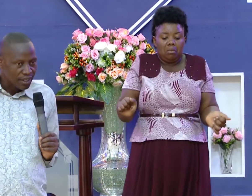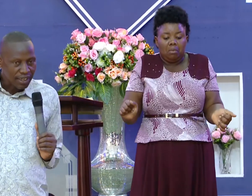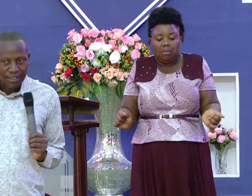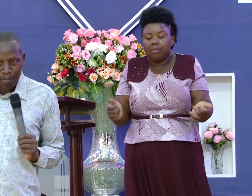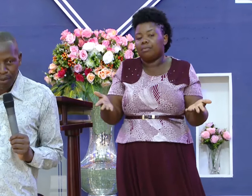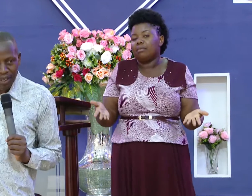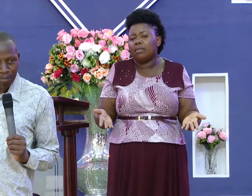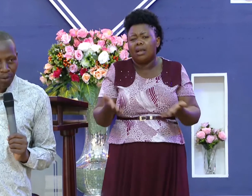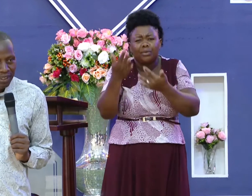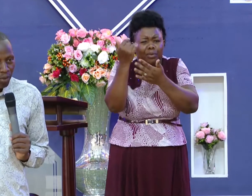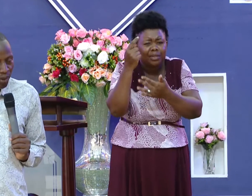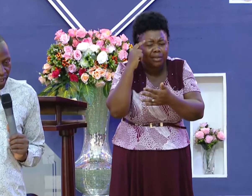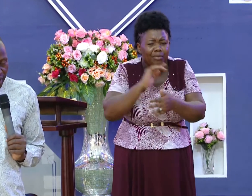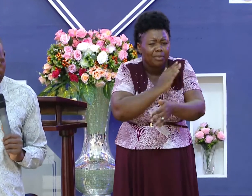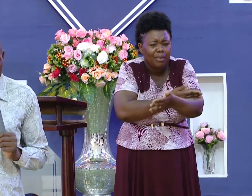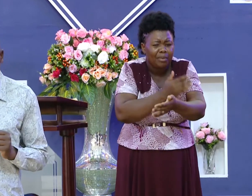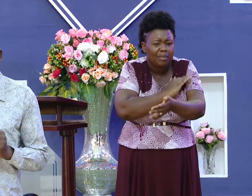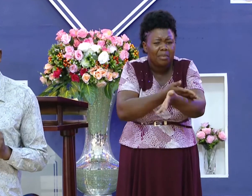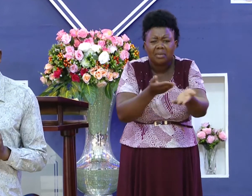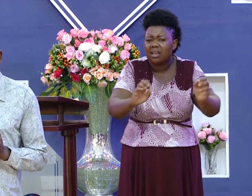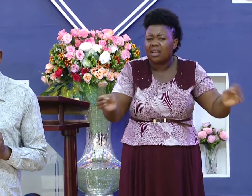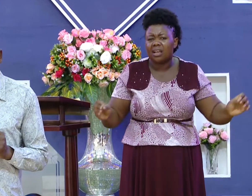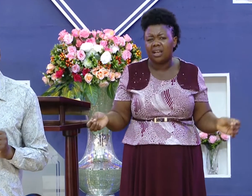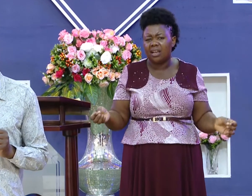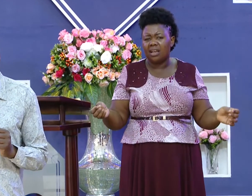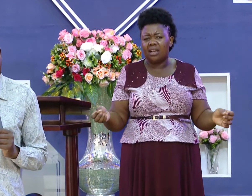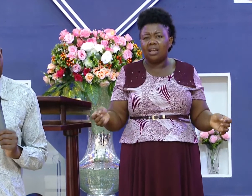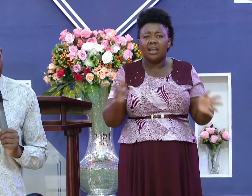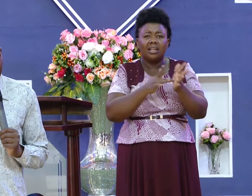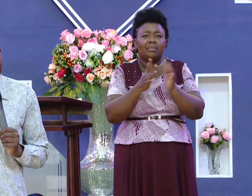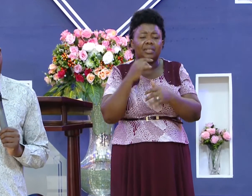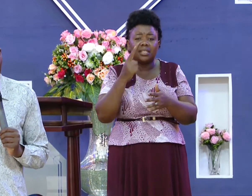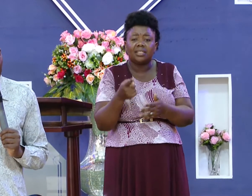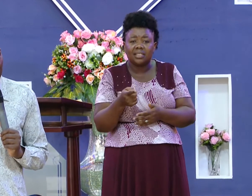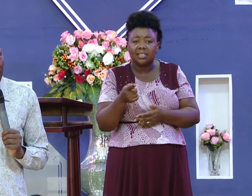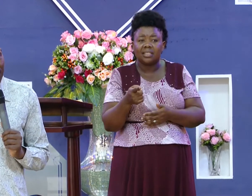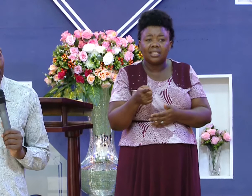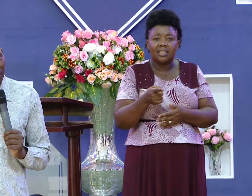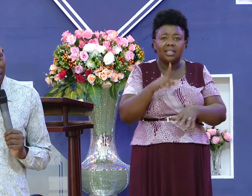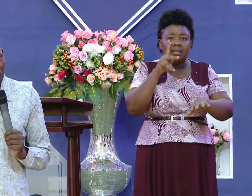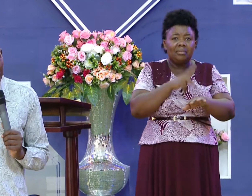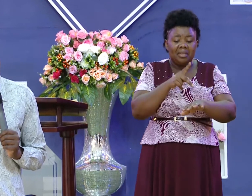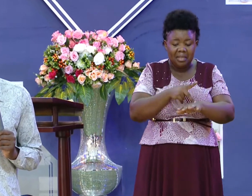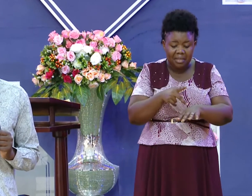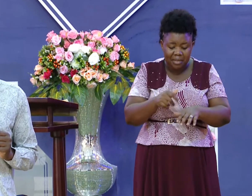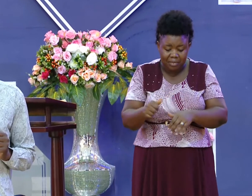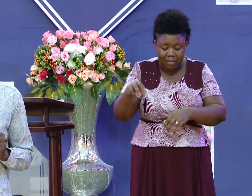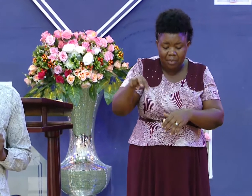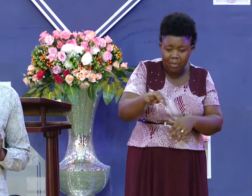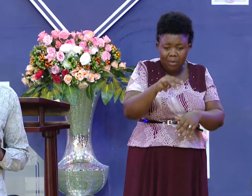taken. He waited for the power, but the power was gone. The Bible